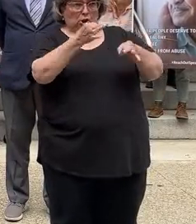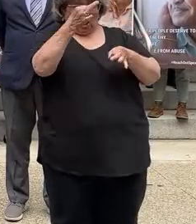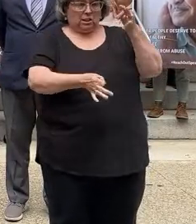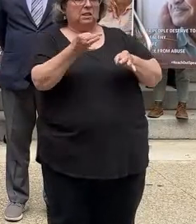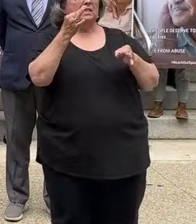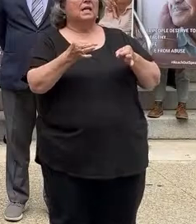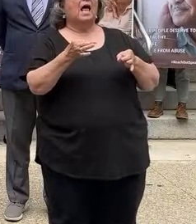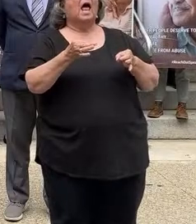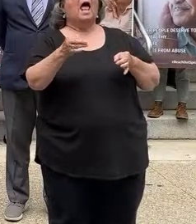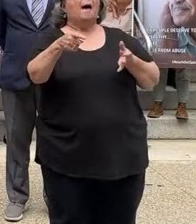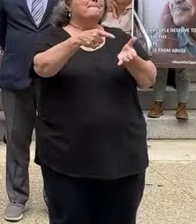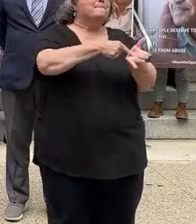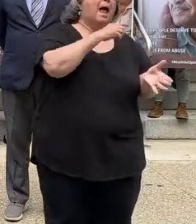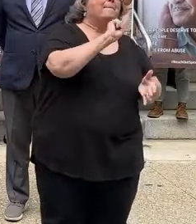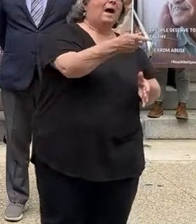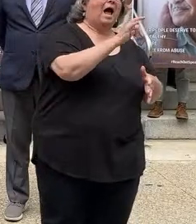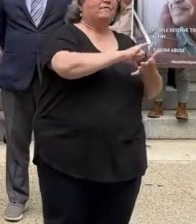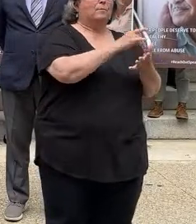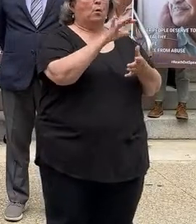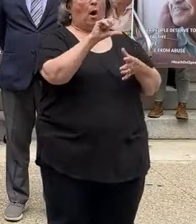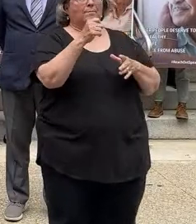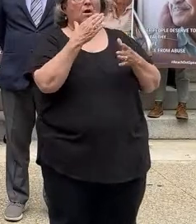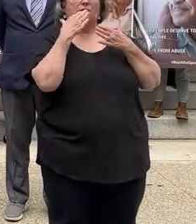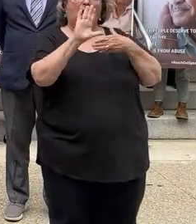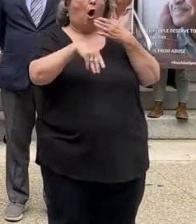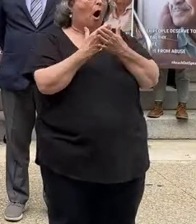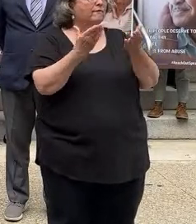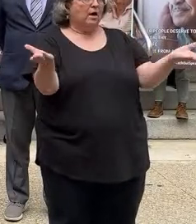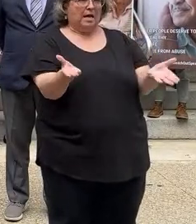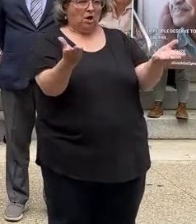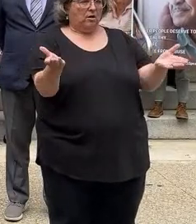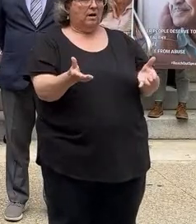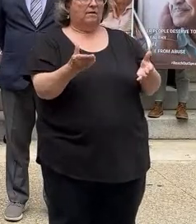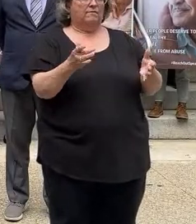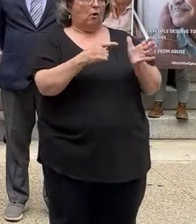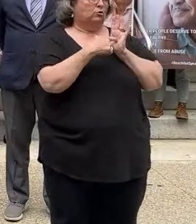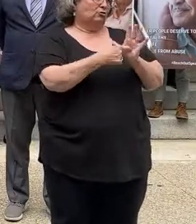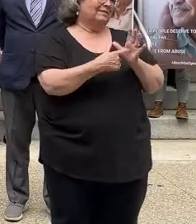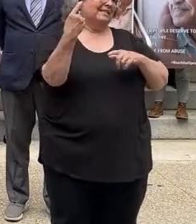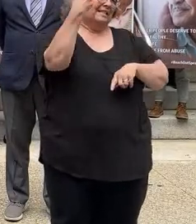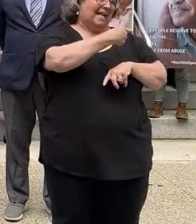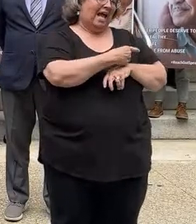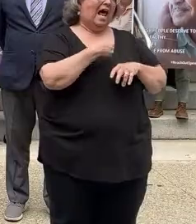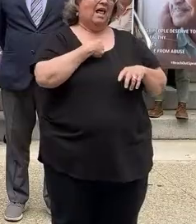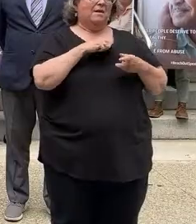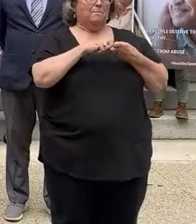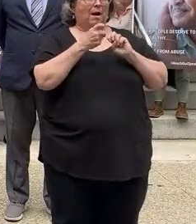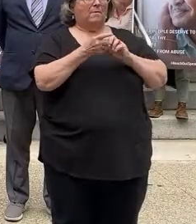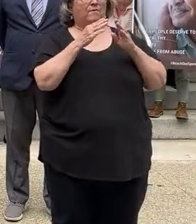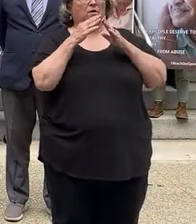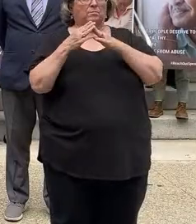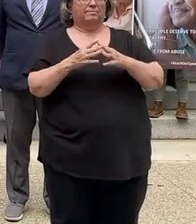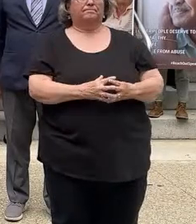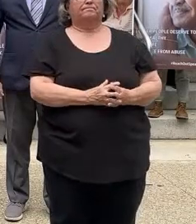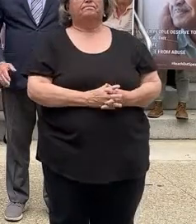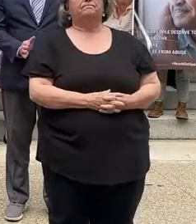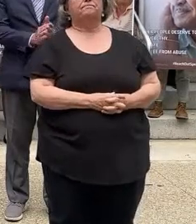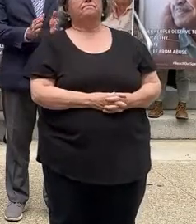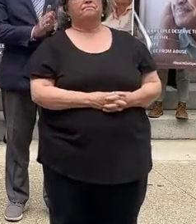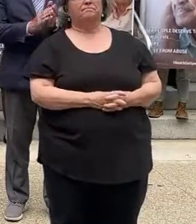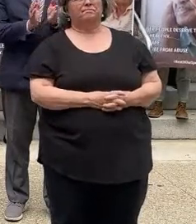get restitution for the victims of these crimes. So thank you all for being here and for highlighting this day and this problem for our community.